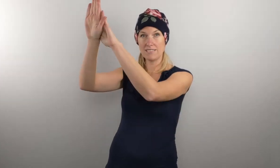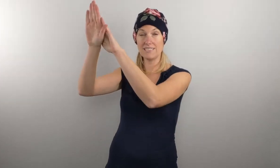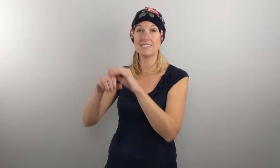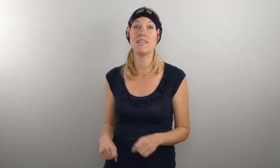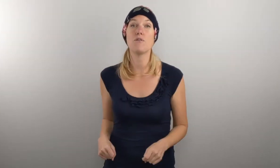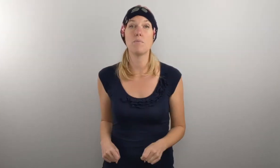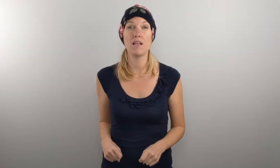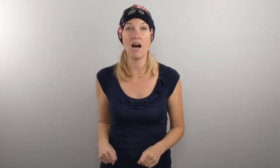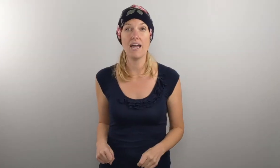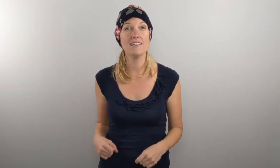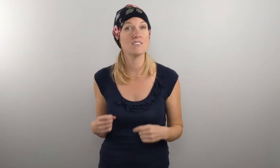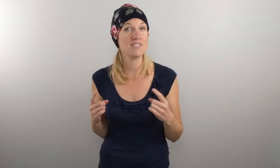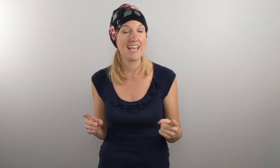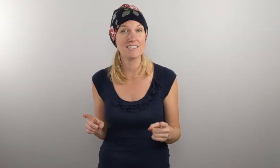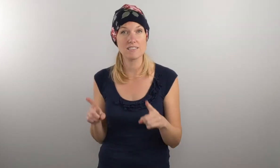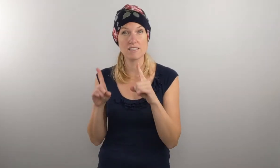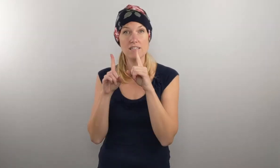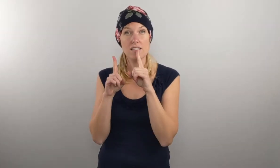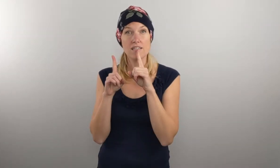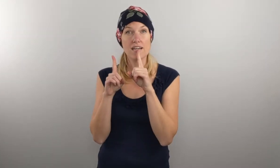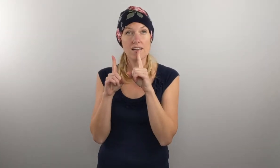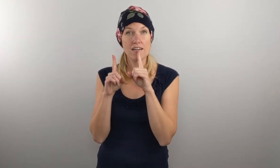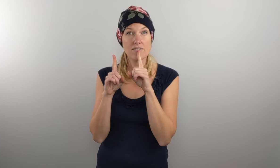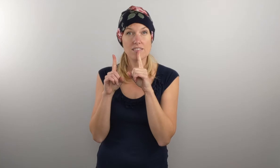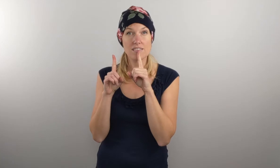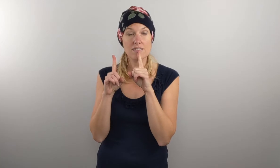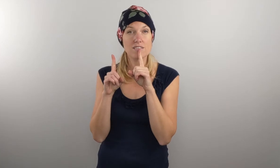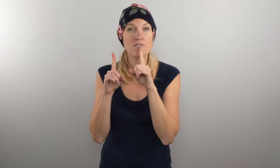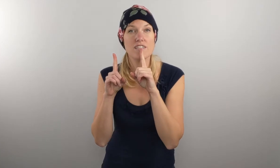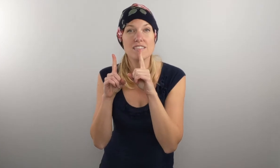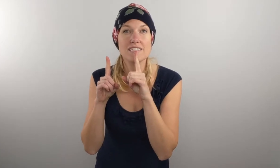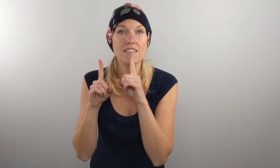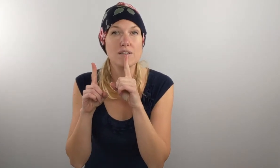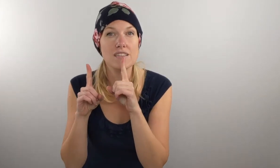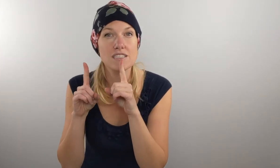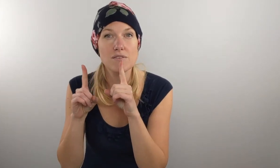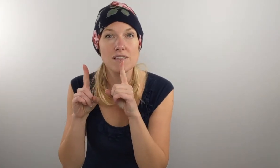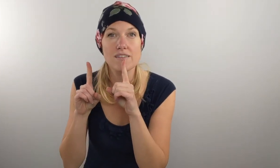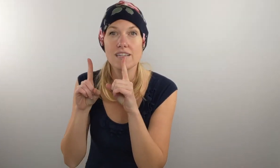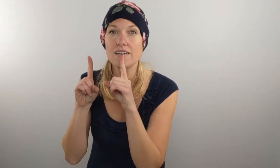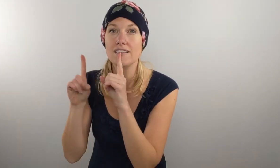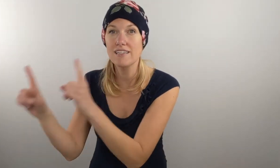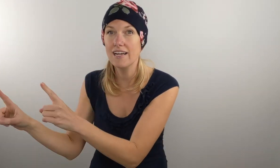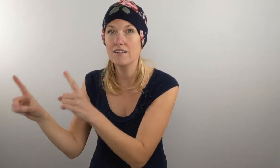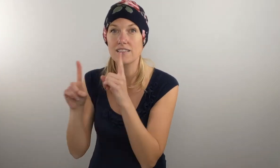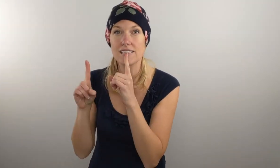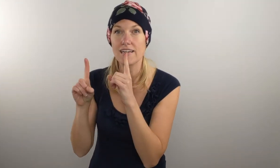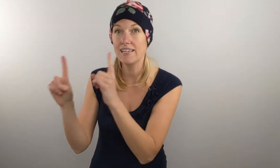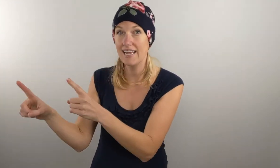Mountains in reply, so in answer, kind of have your 2 fingers here, one at your chin, one out here, and then you kind of go to the side.